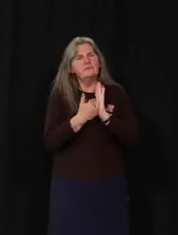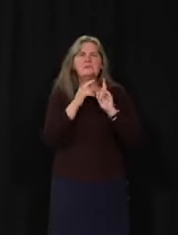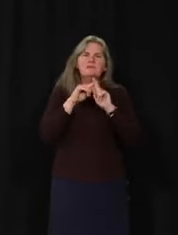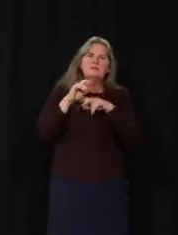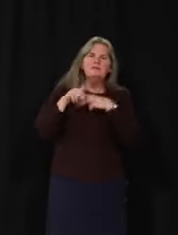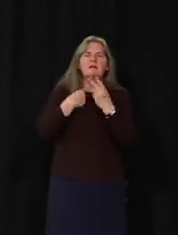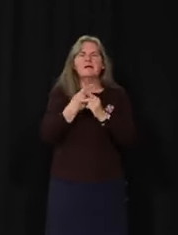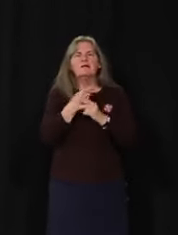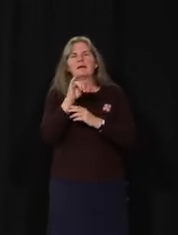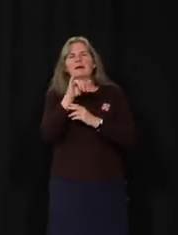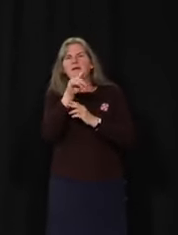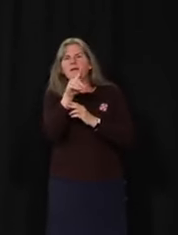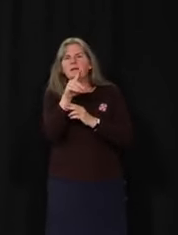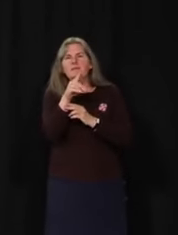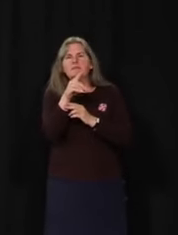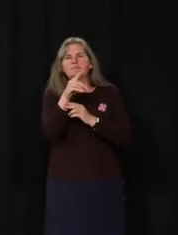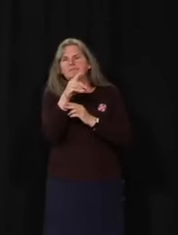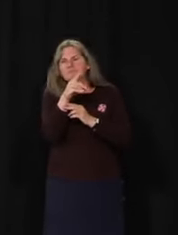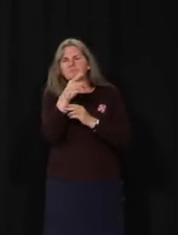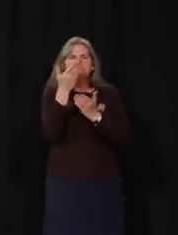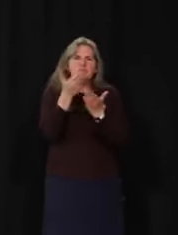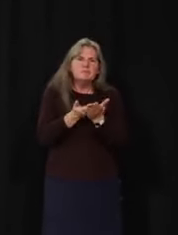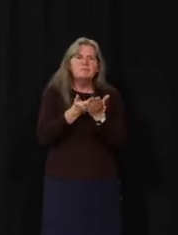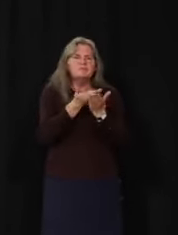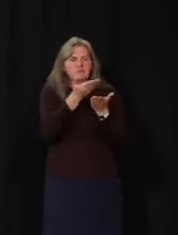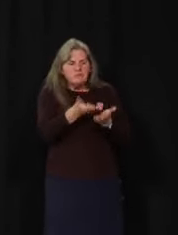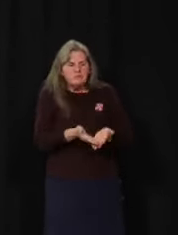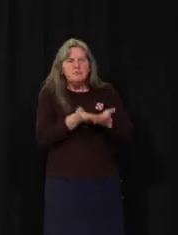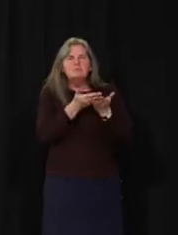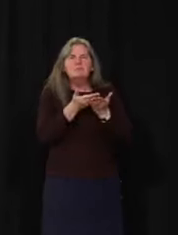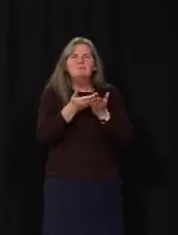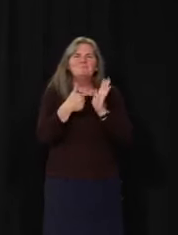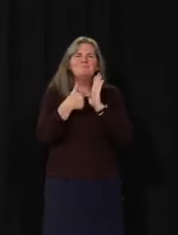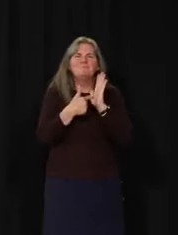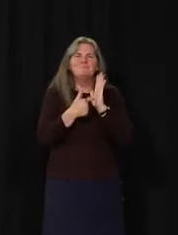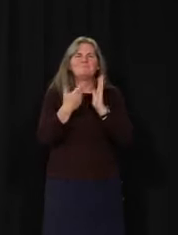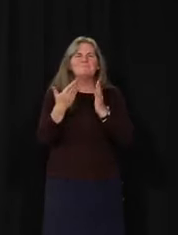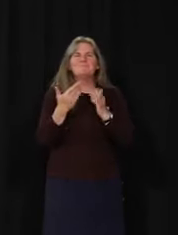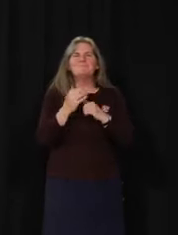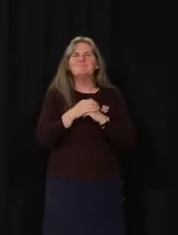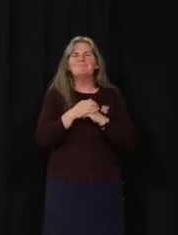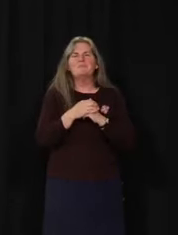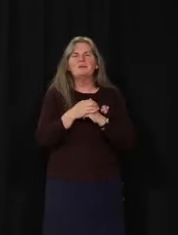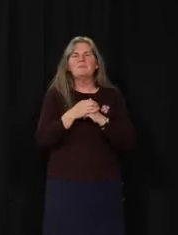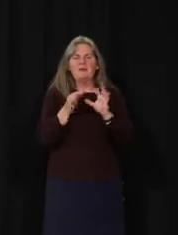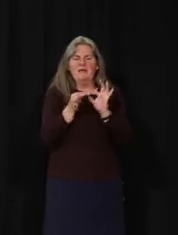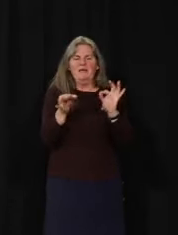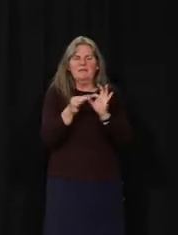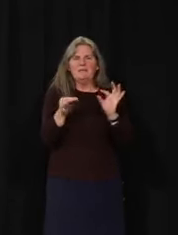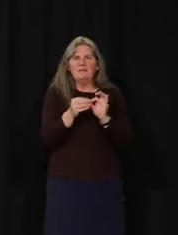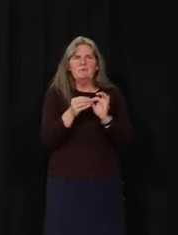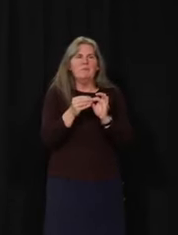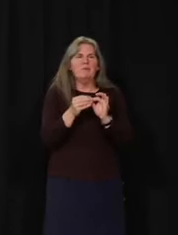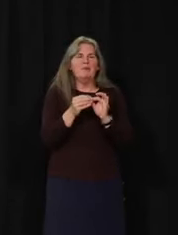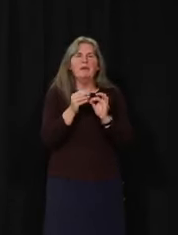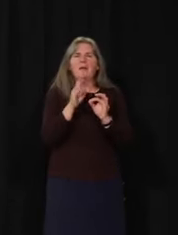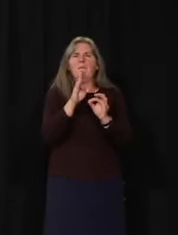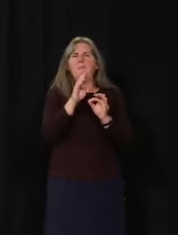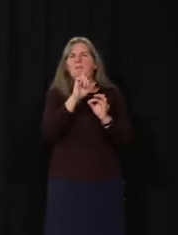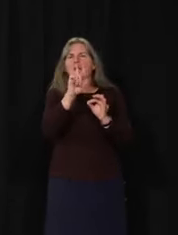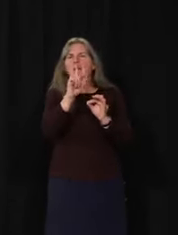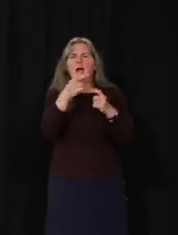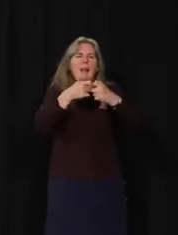different types of proof, things like a statement of a utility, those types of